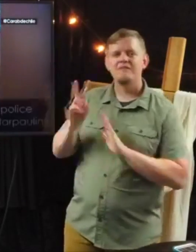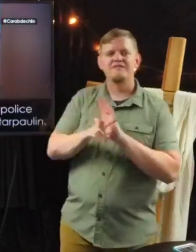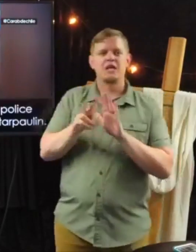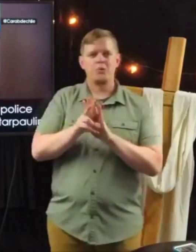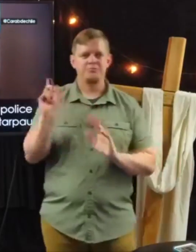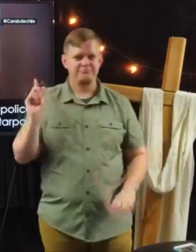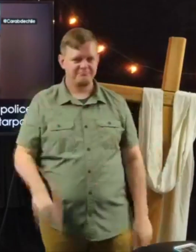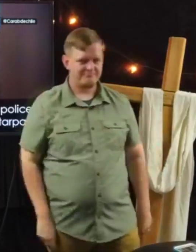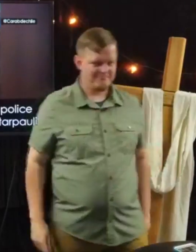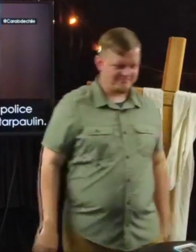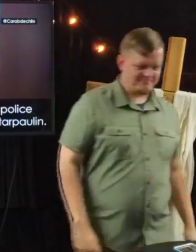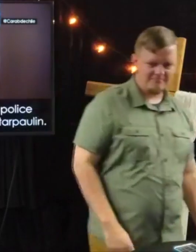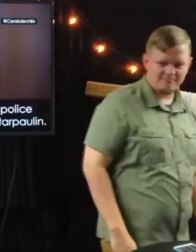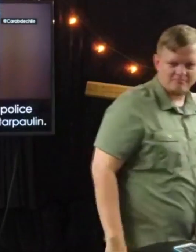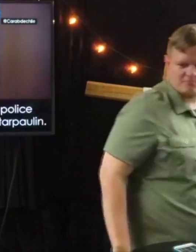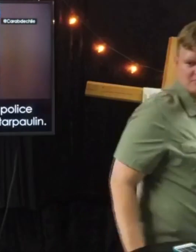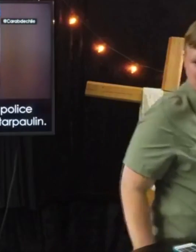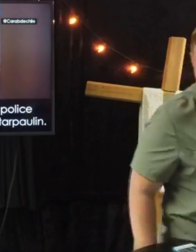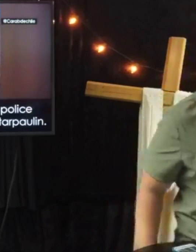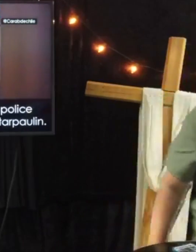I have a little video here I'll just let you watch.